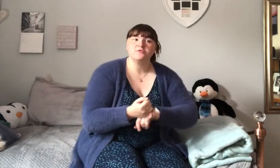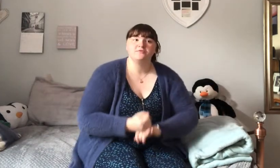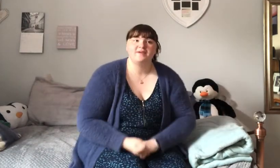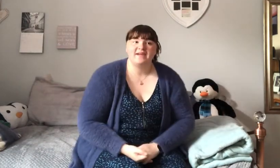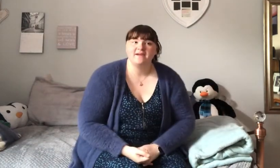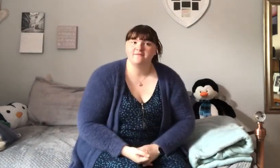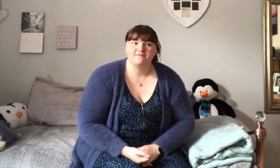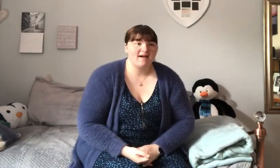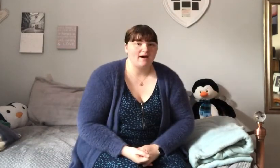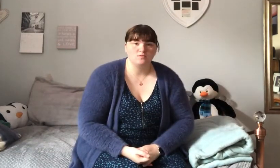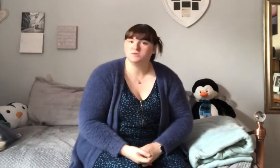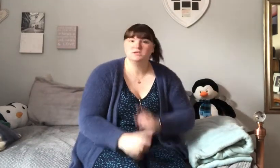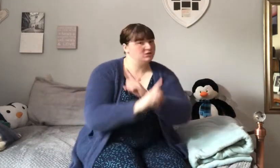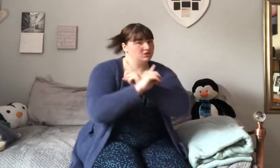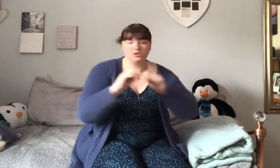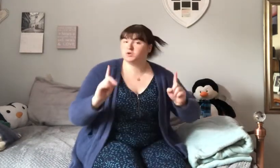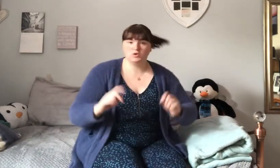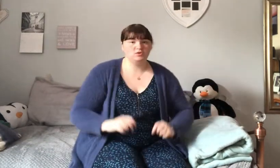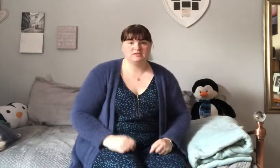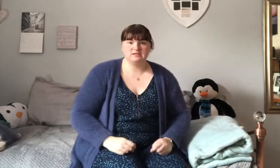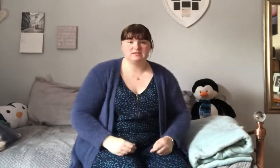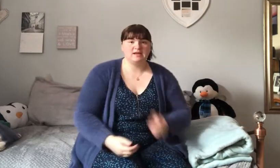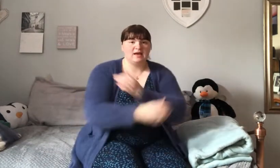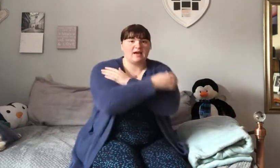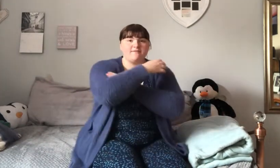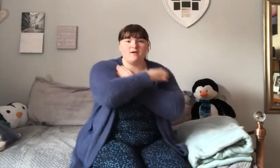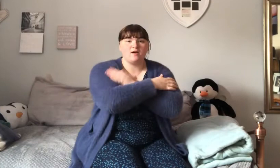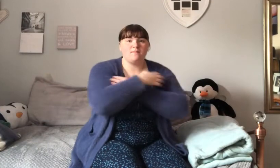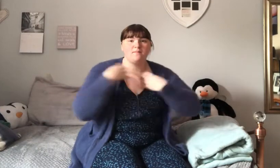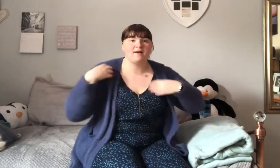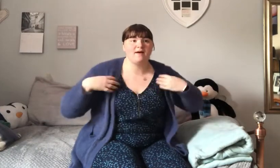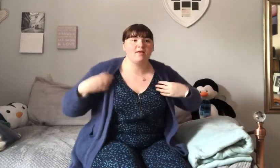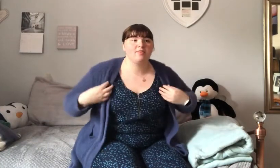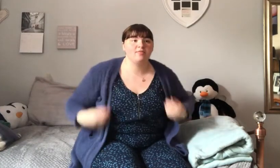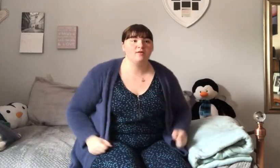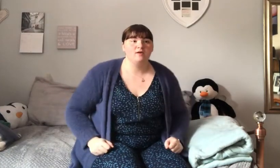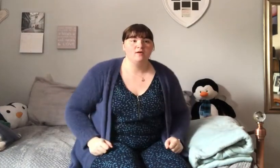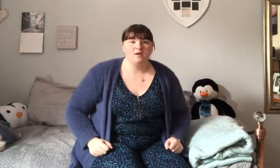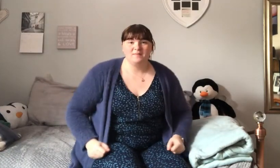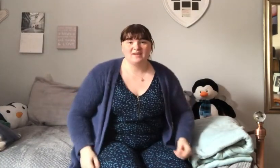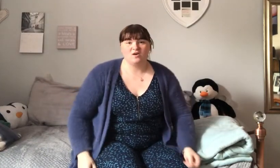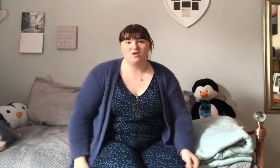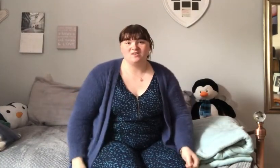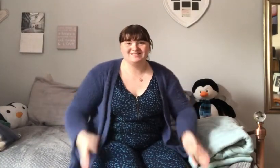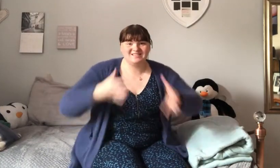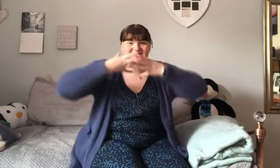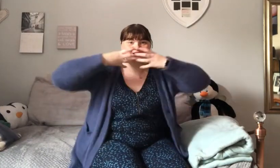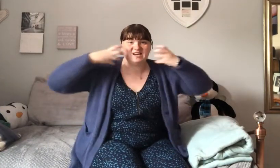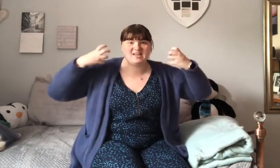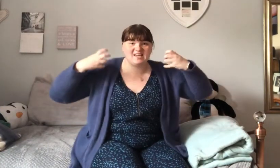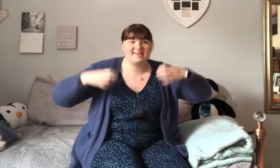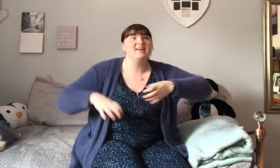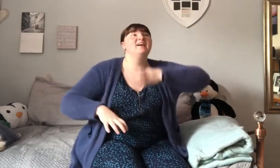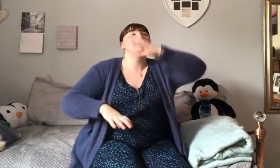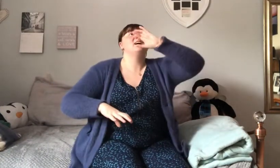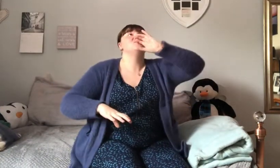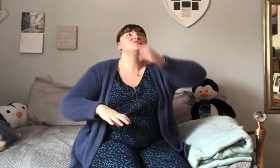Sophie found she couldn't have her bath because the tiger had